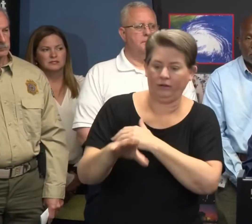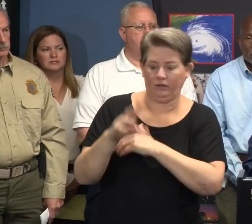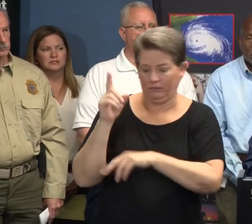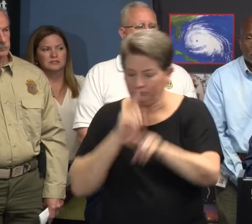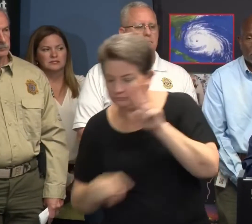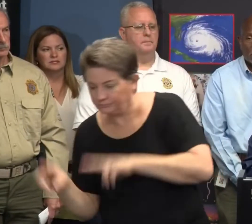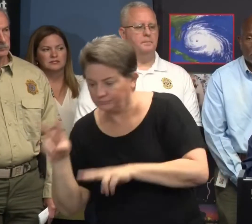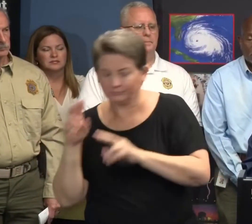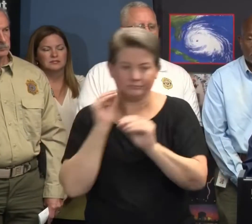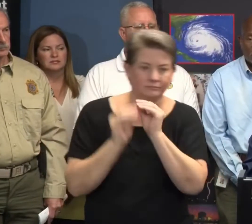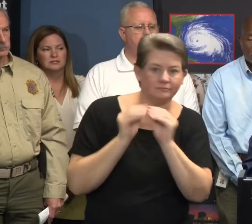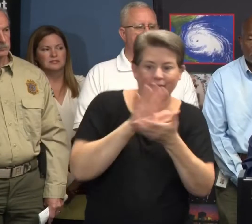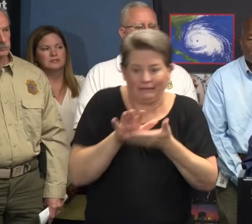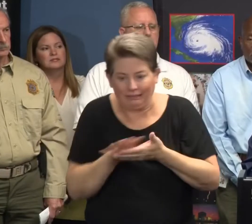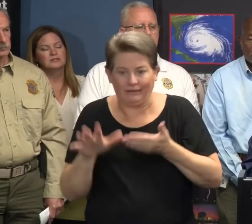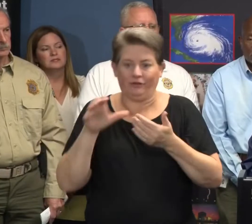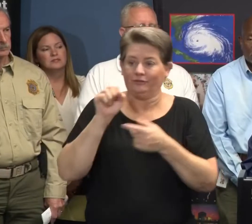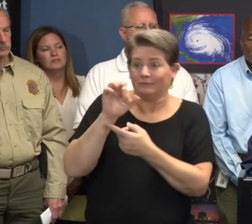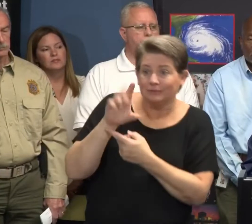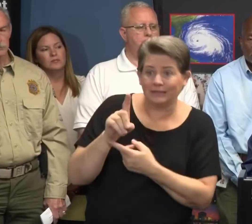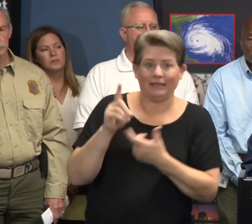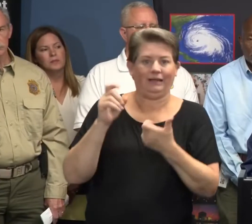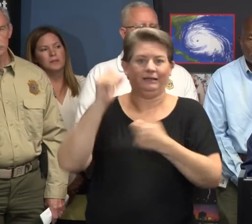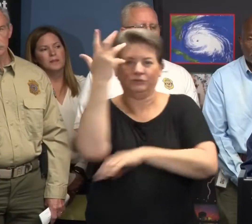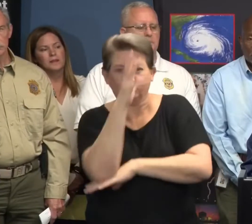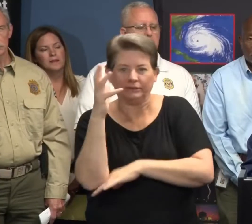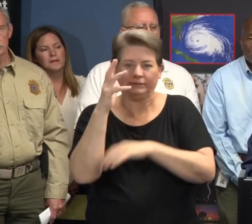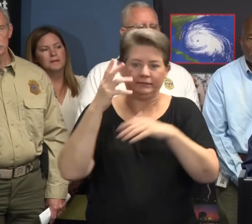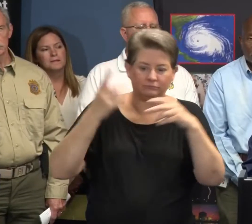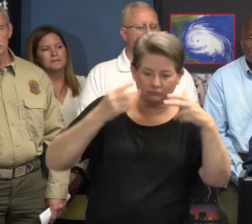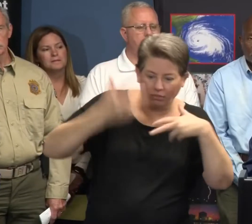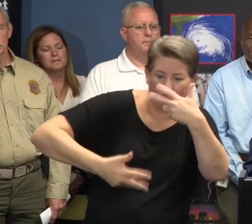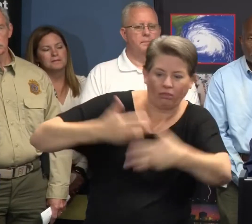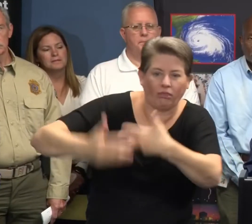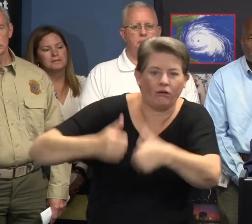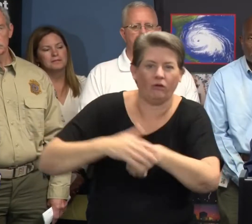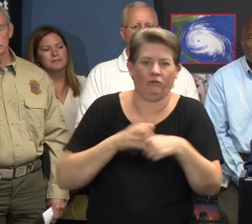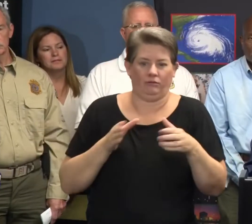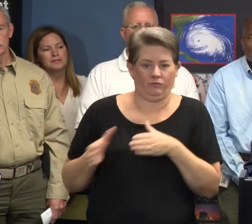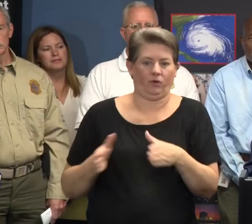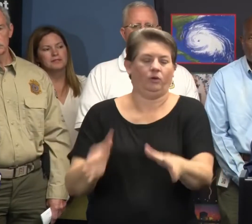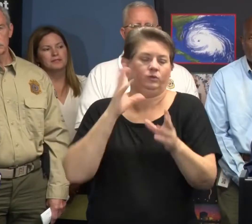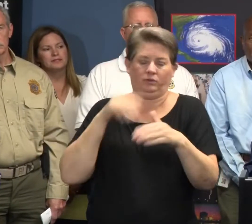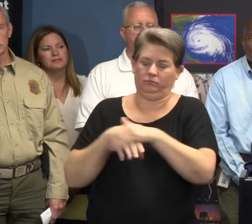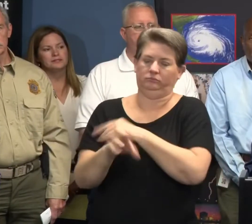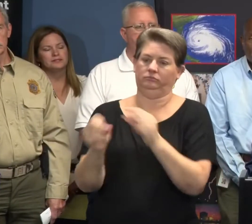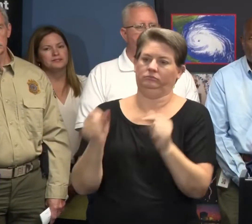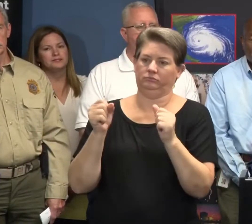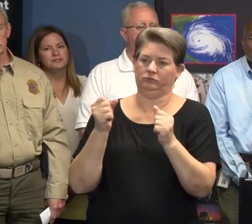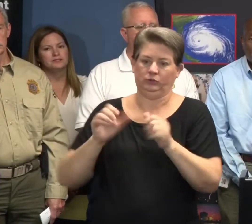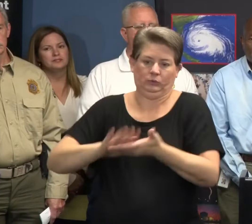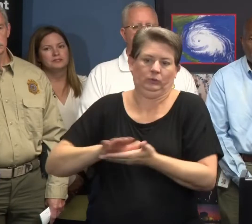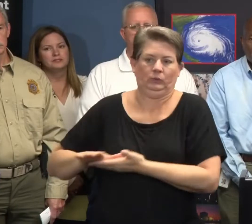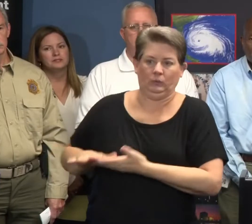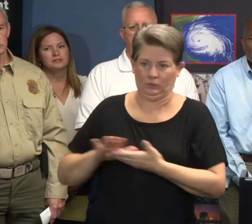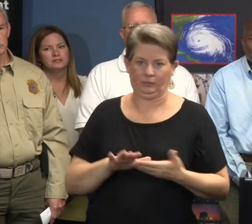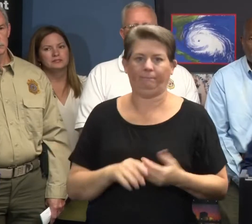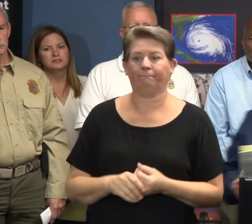and clear any sand or debris or anything that may be blocking those roads immediately to restore service.